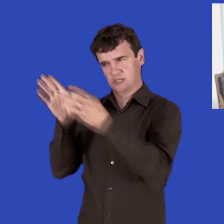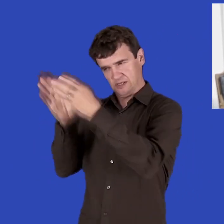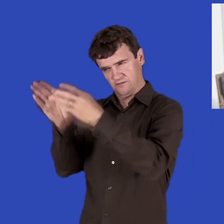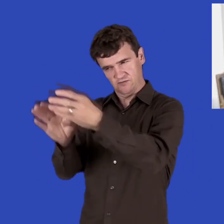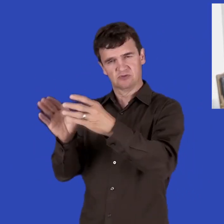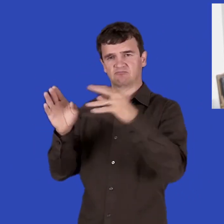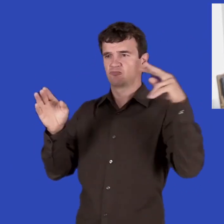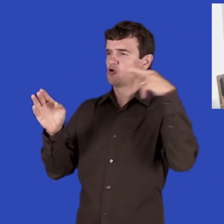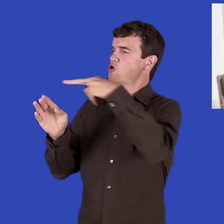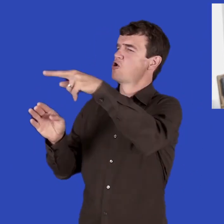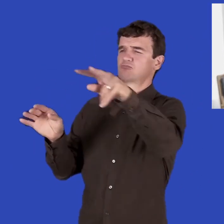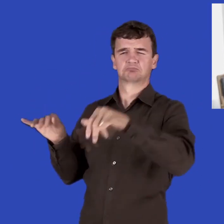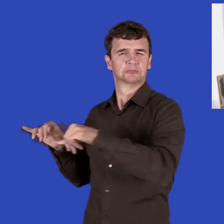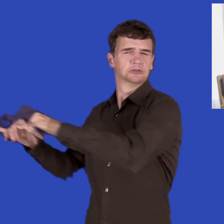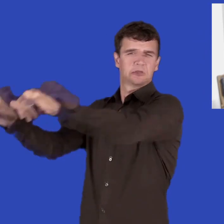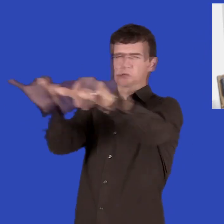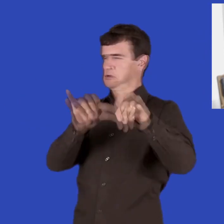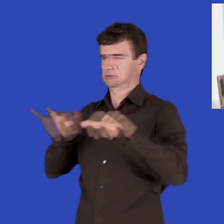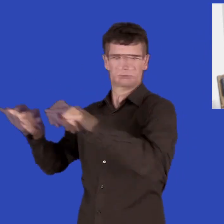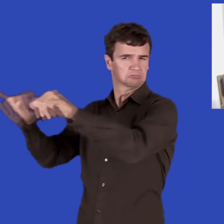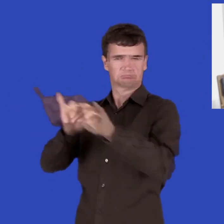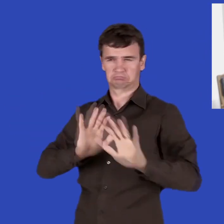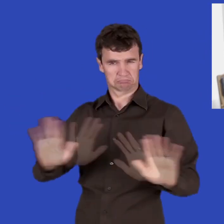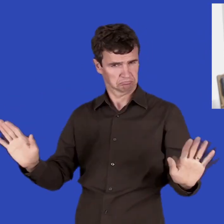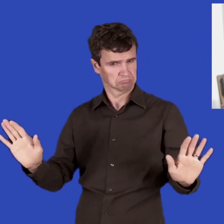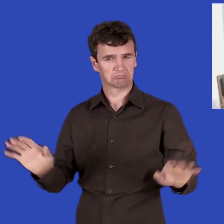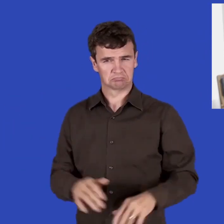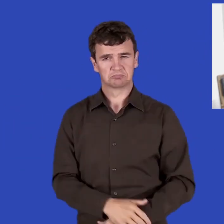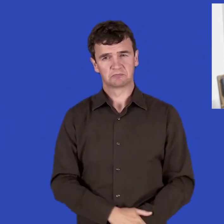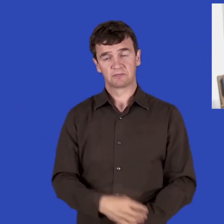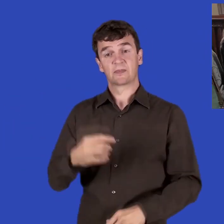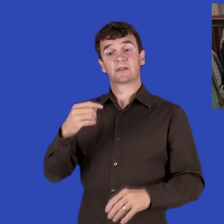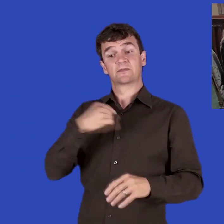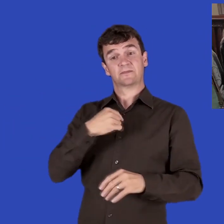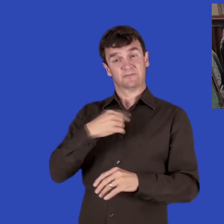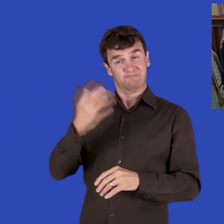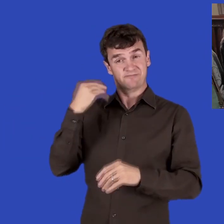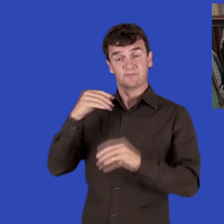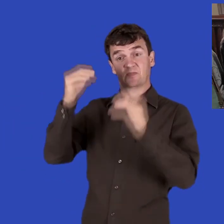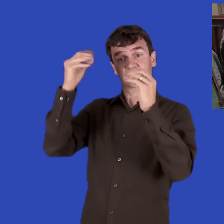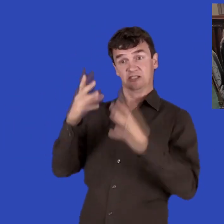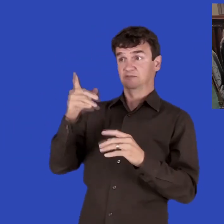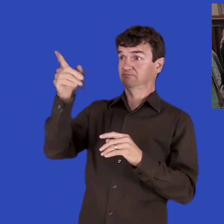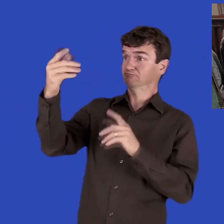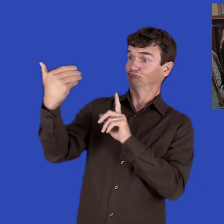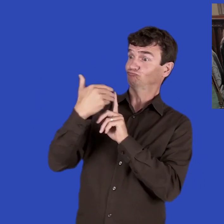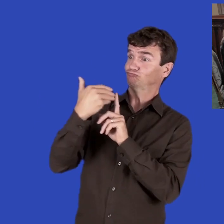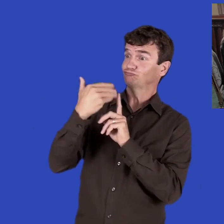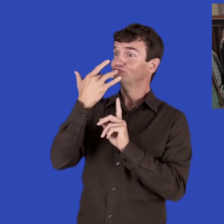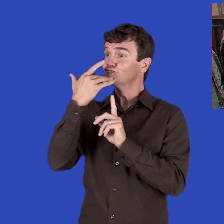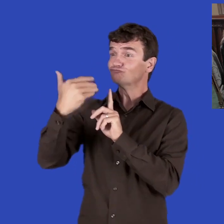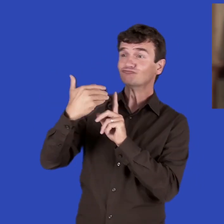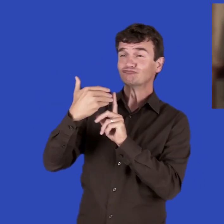young people who are in high school who have some kind of a disability don't want to be treated